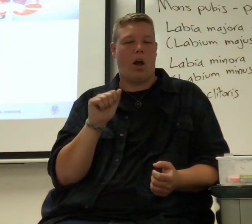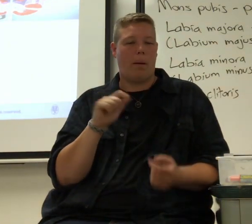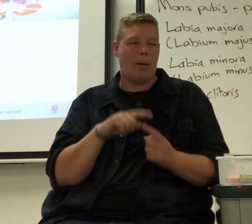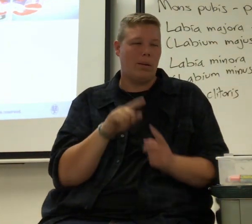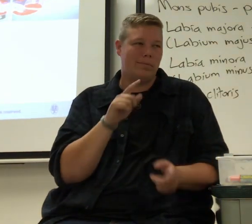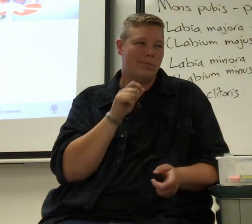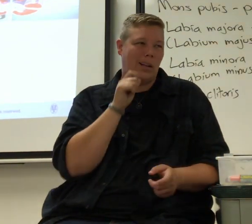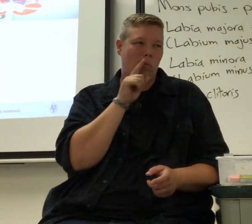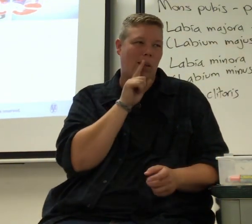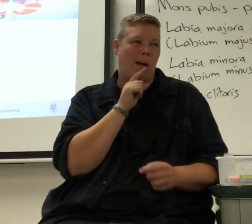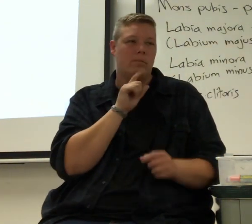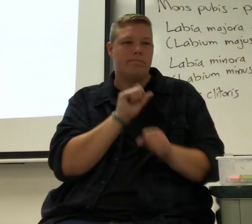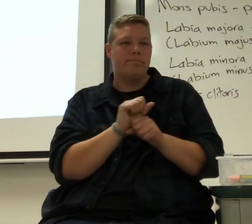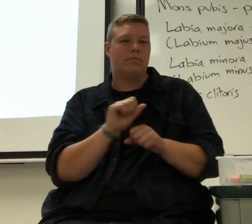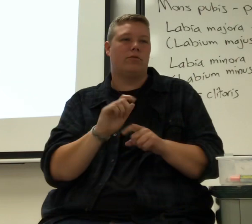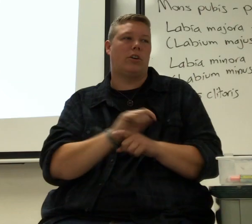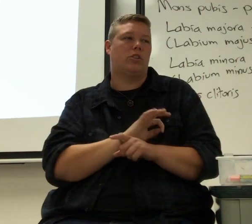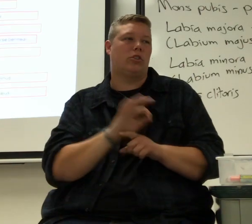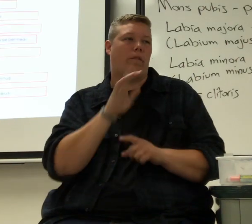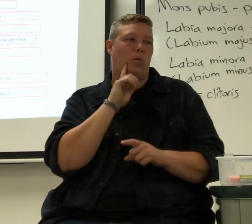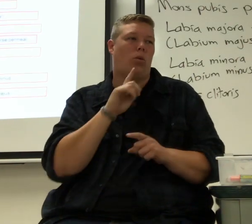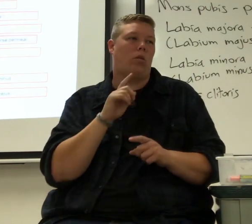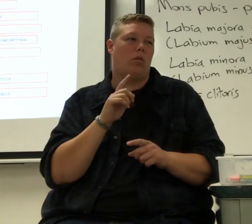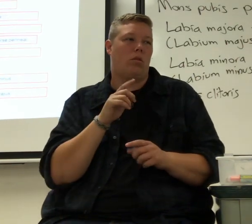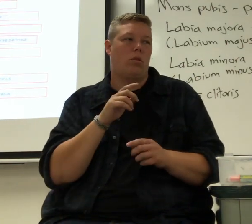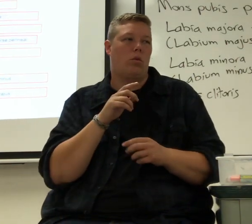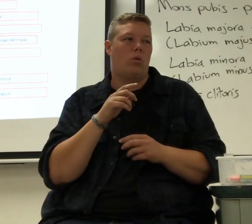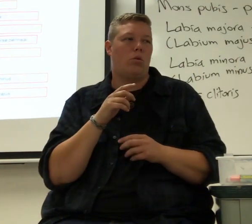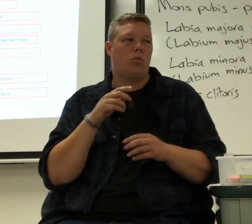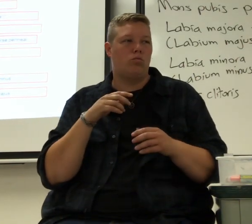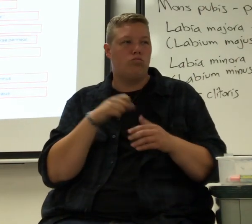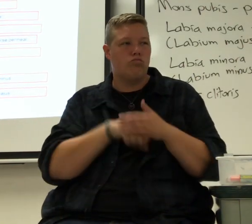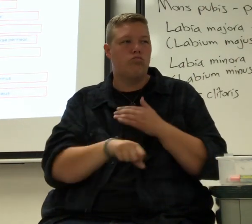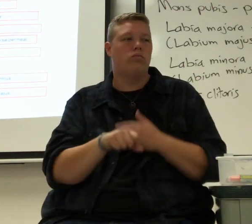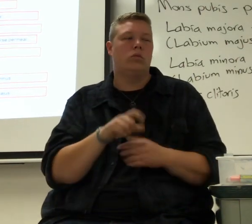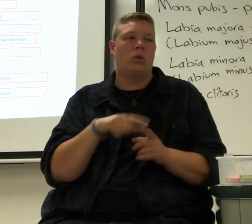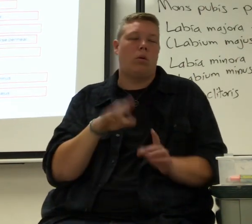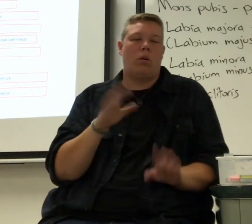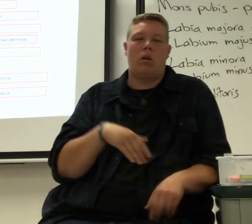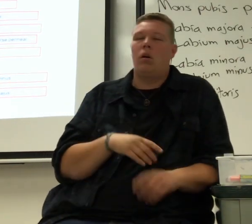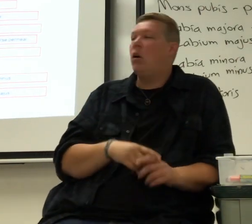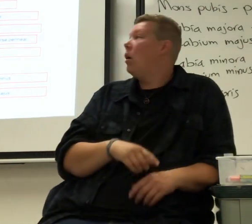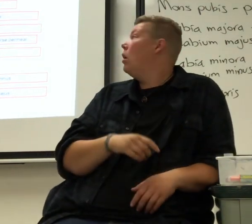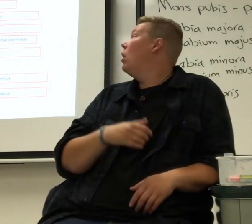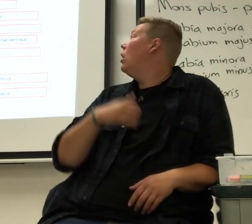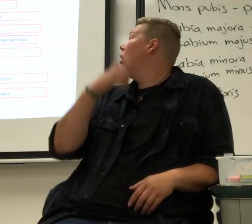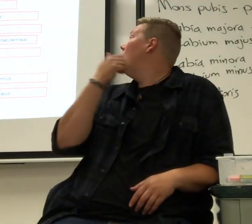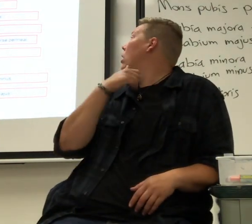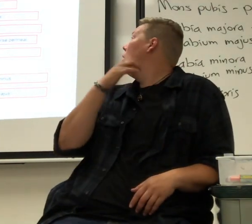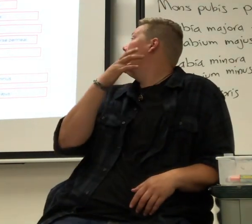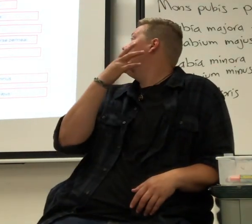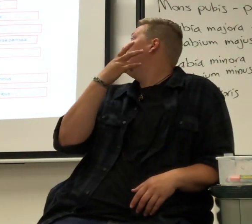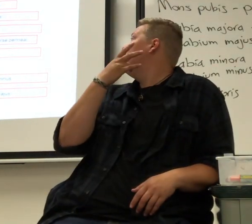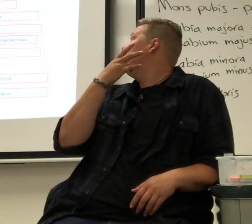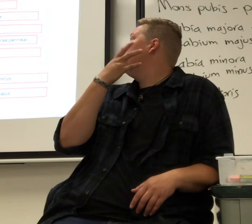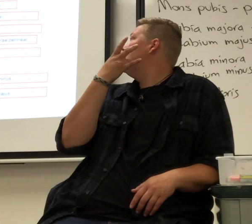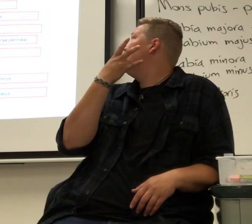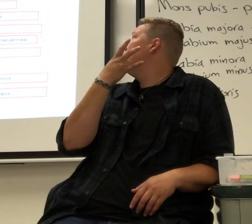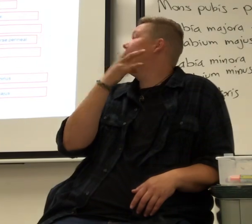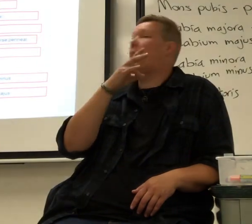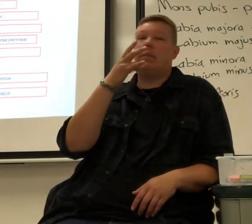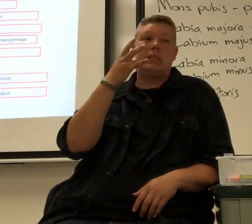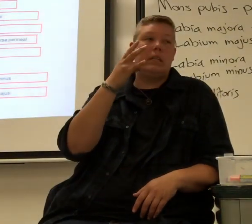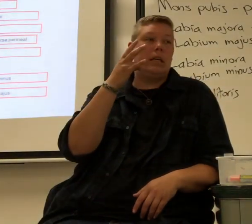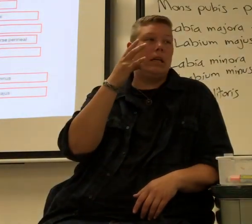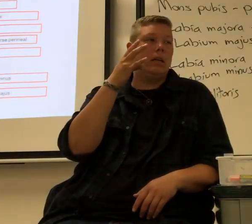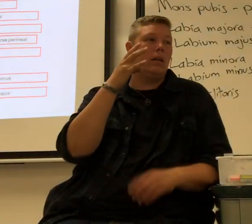it. Let's look at this picture here, labeled. So again, you don't have to know 17 ABC, that's levator